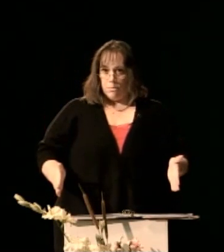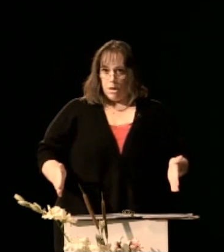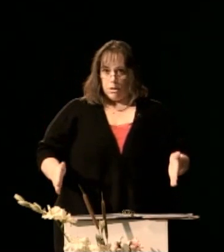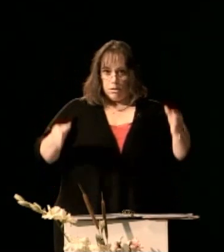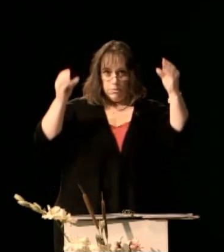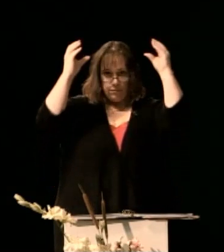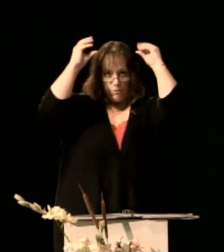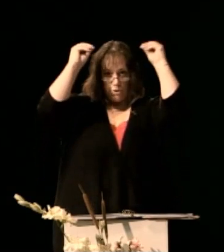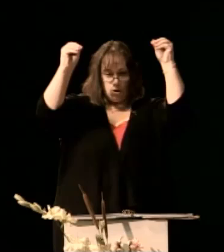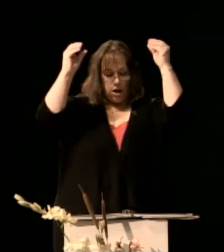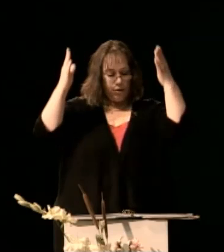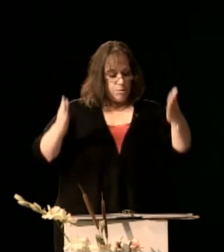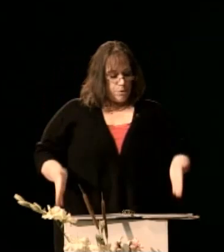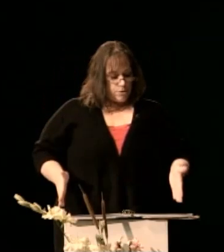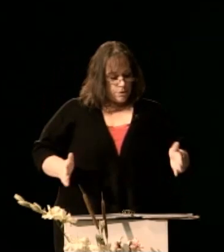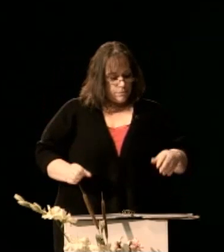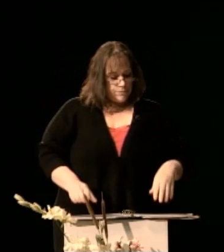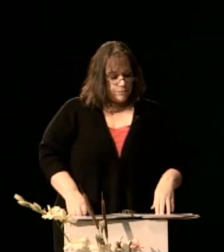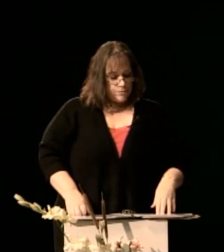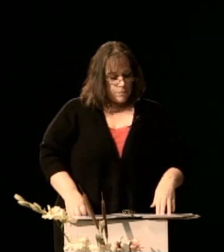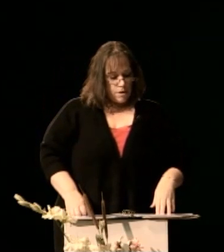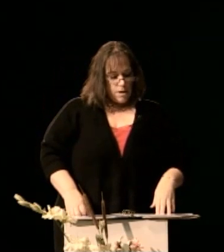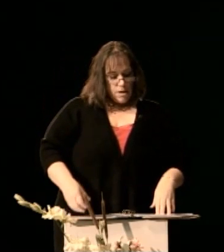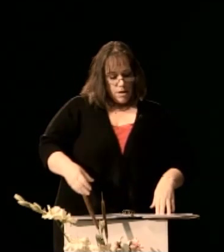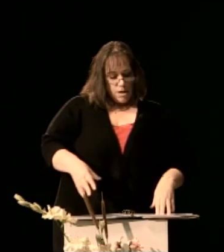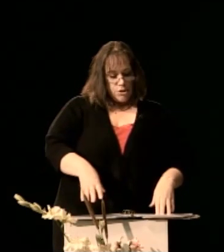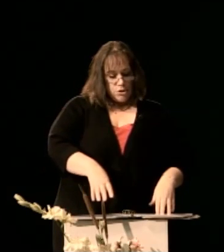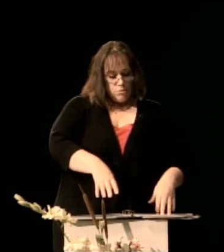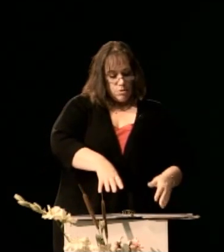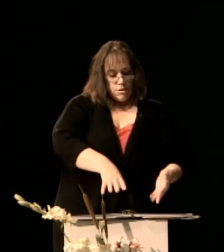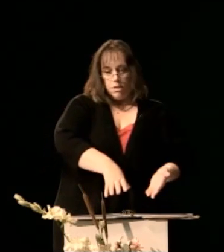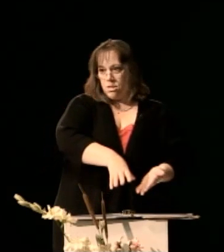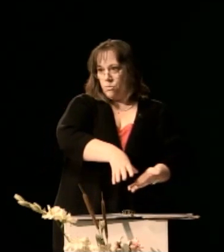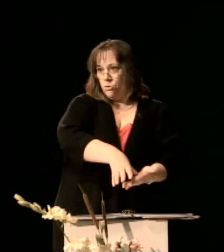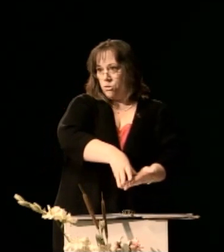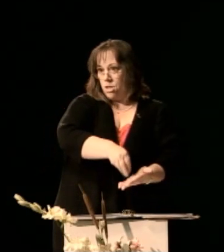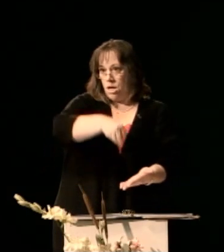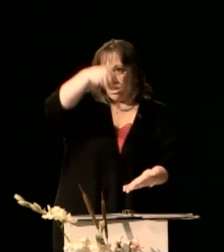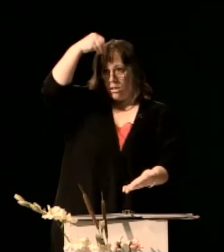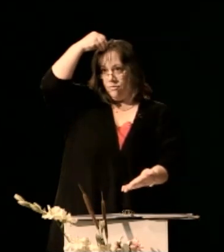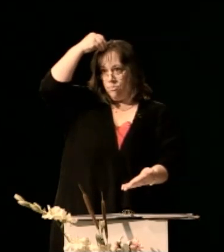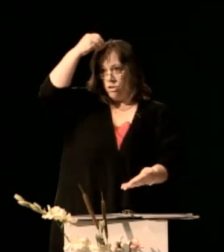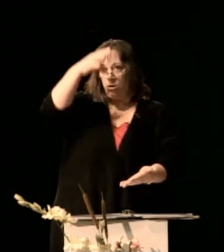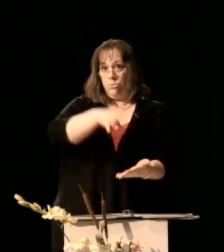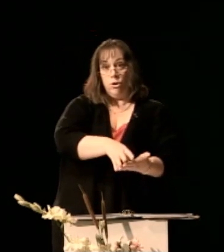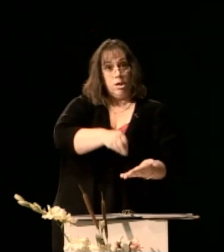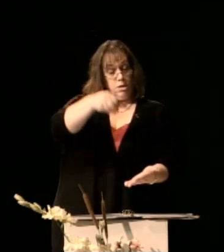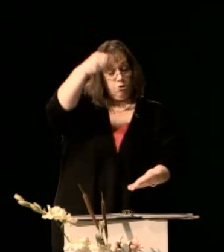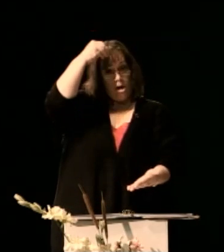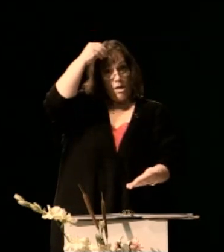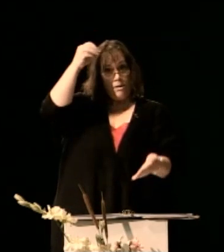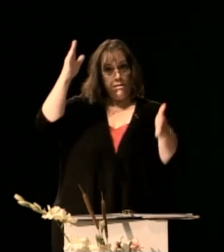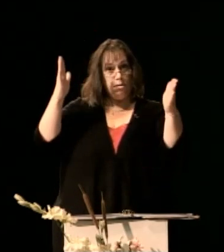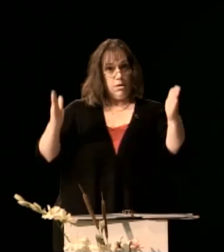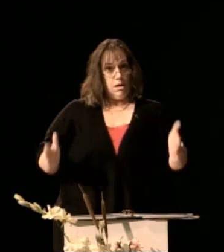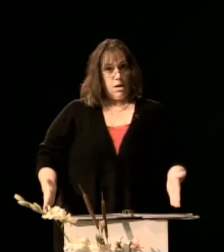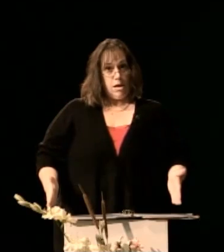marker, so knowledge in person. A student is someone who's taking that information and putting it in their head, and then